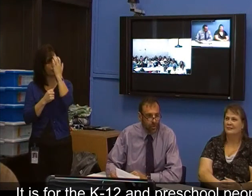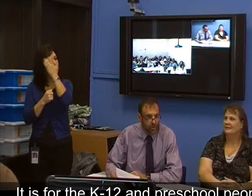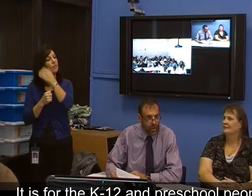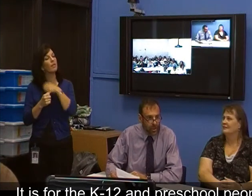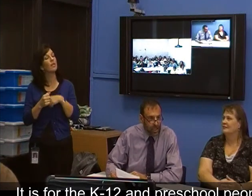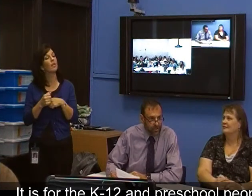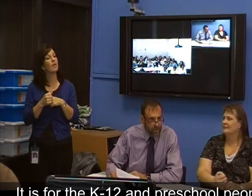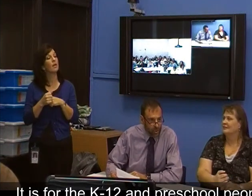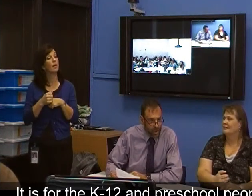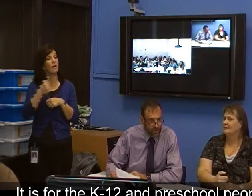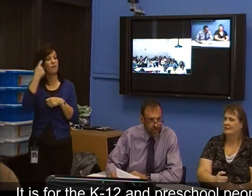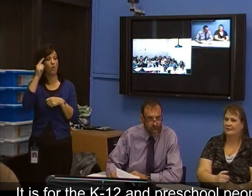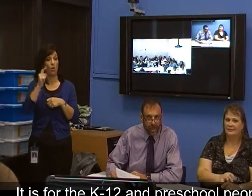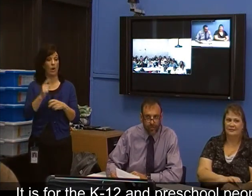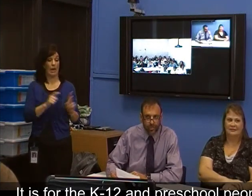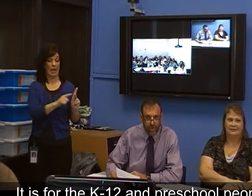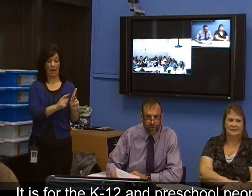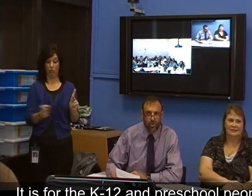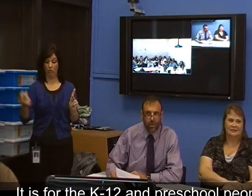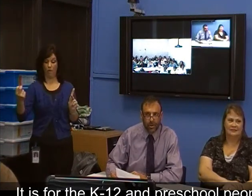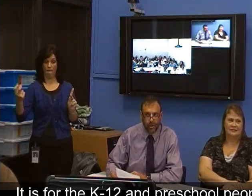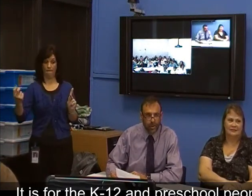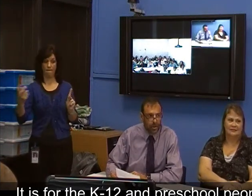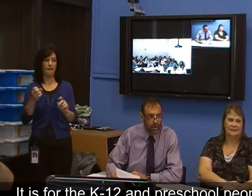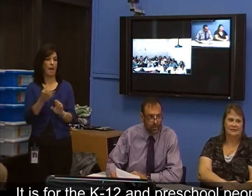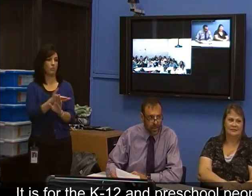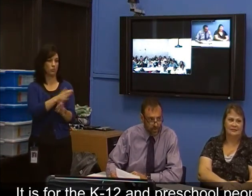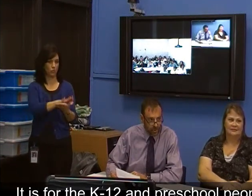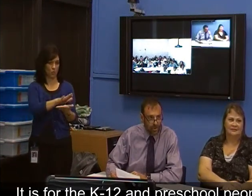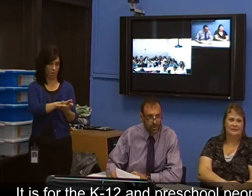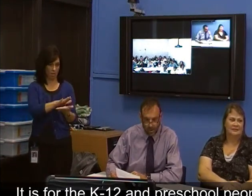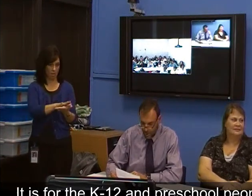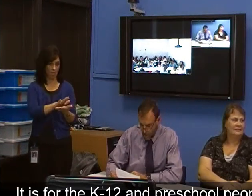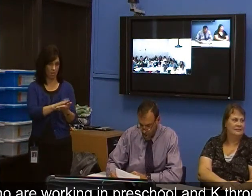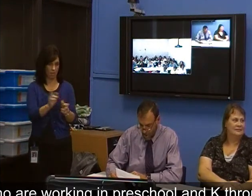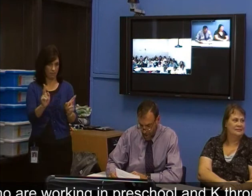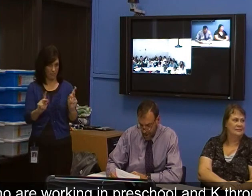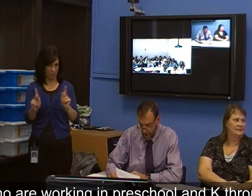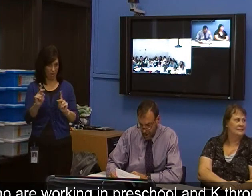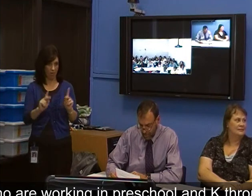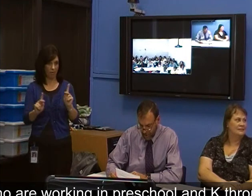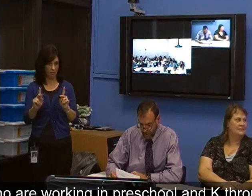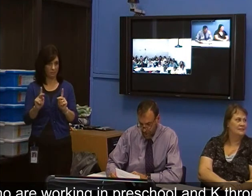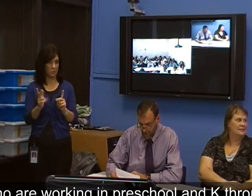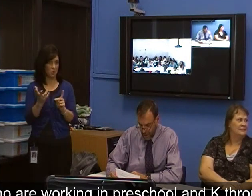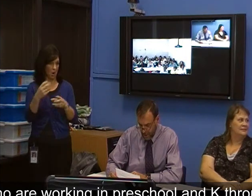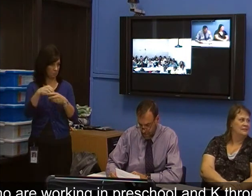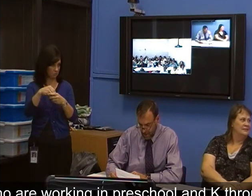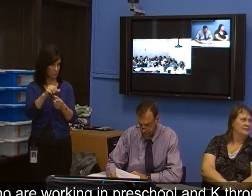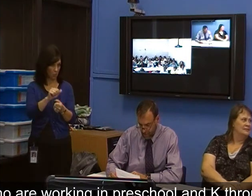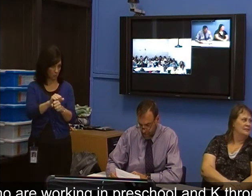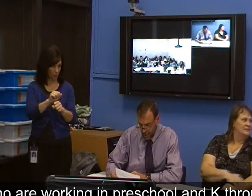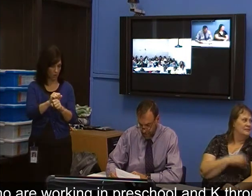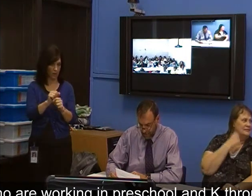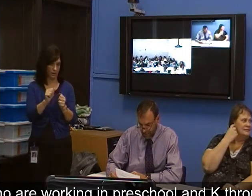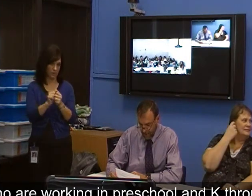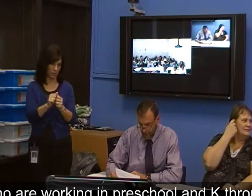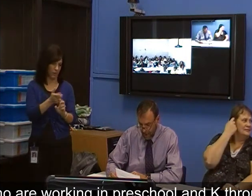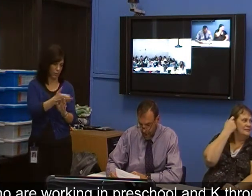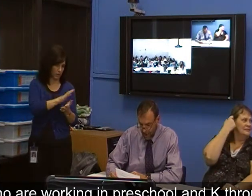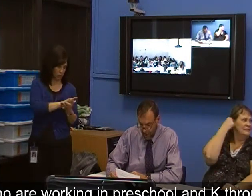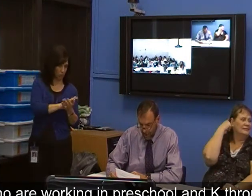the K-12 and preschool people who are working in preschool and